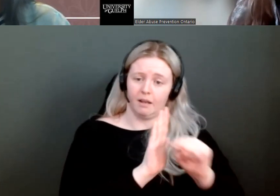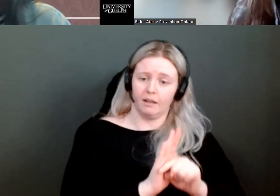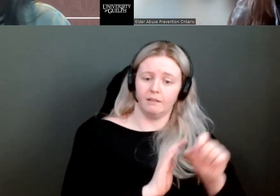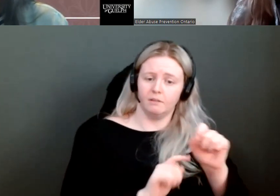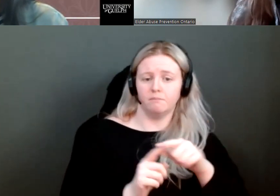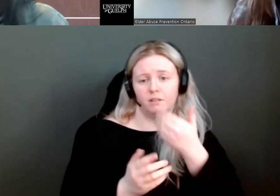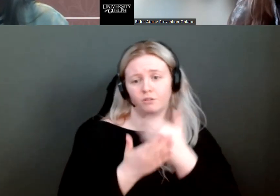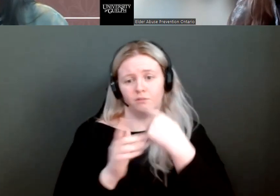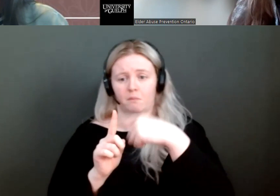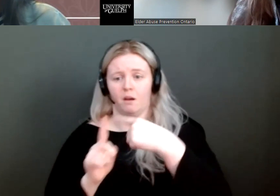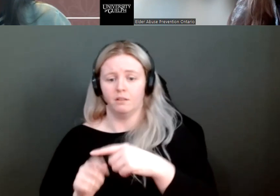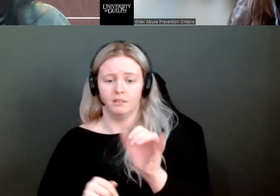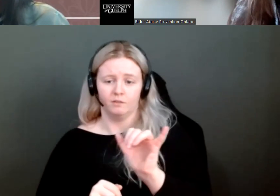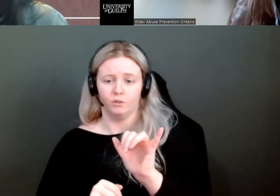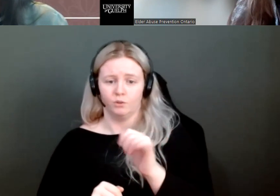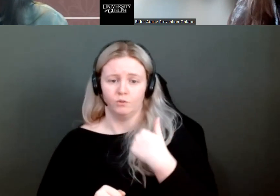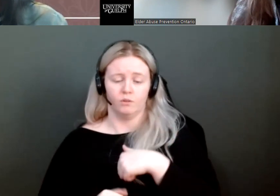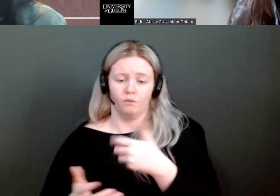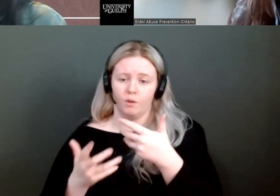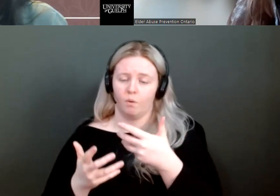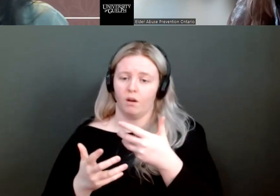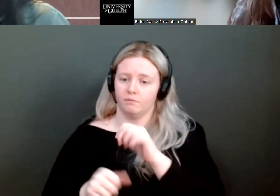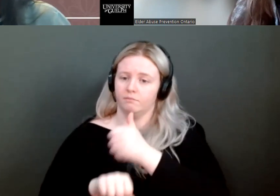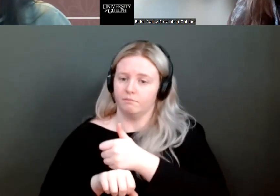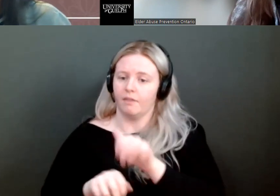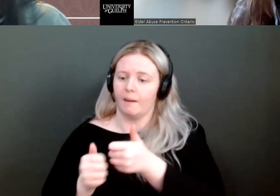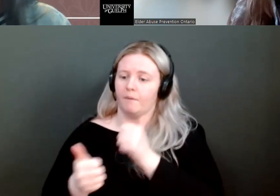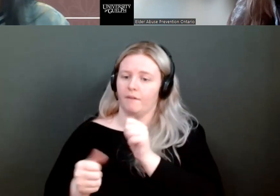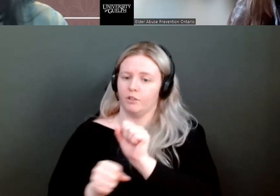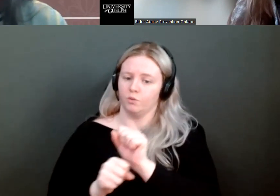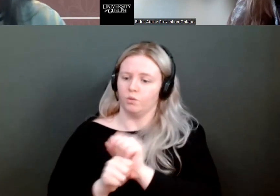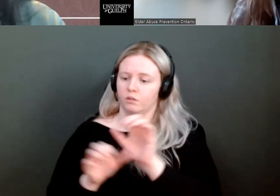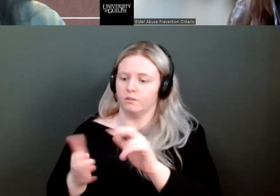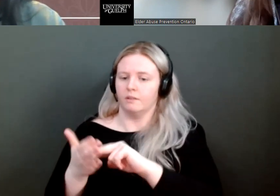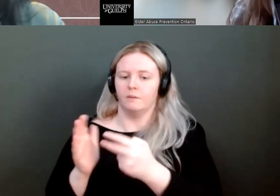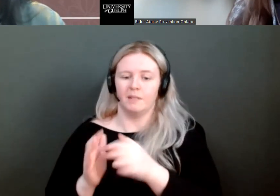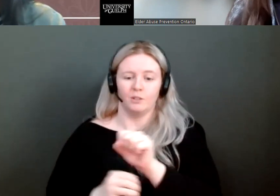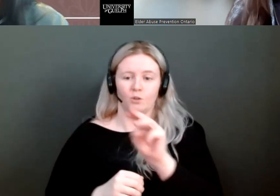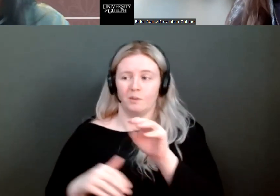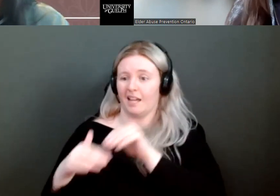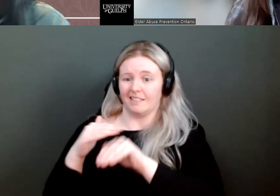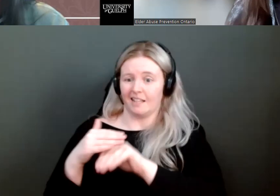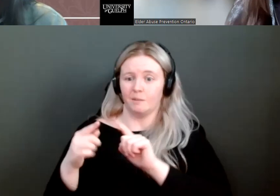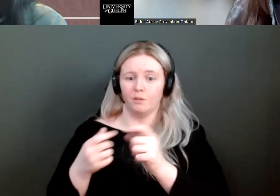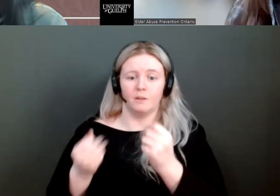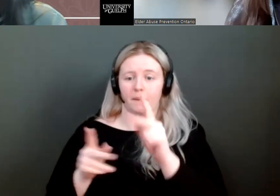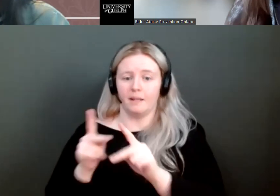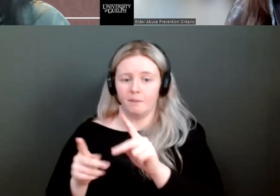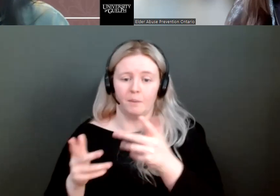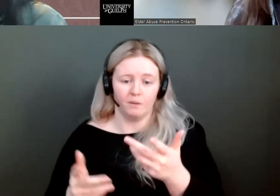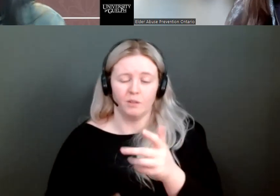field for those of us who want to do primary prevention work, because it's accessible to a lot of people. So it is a balancing act. It's a very toxic